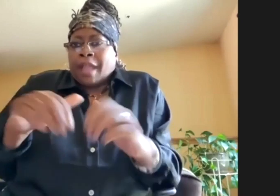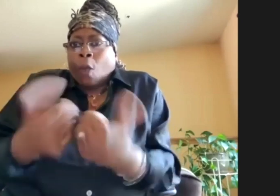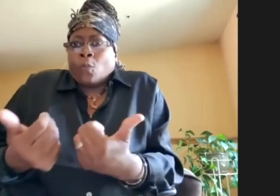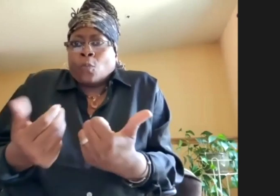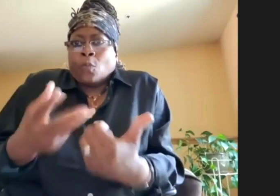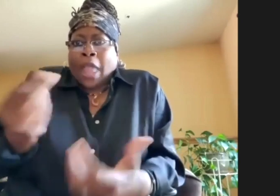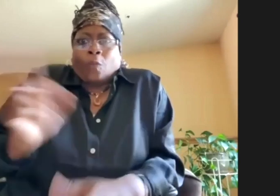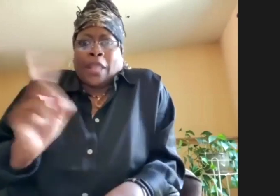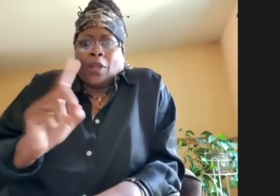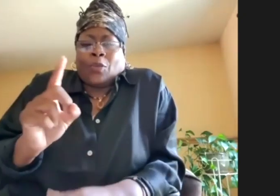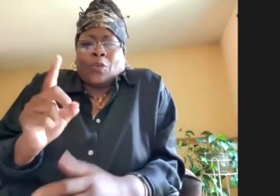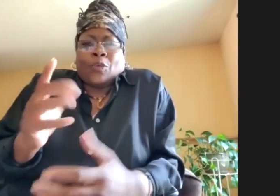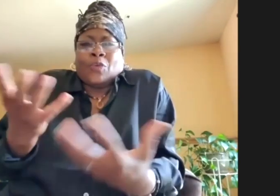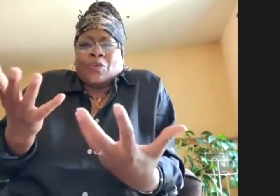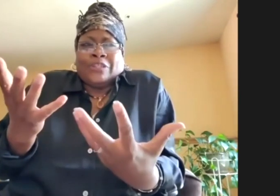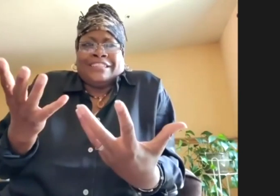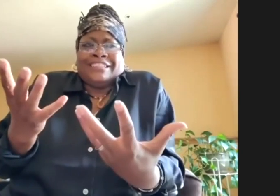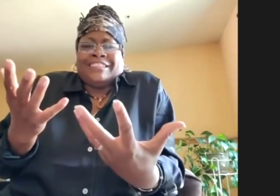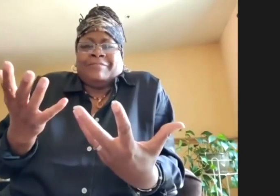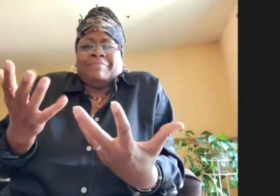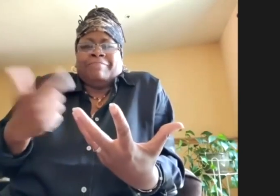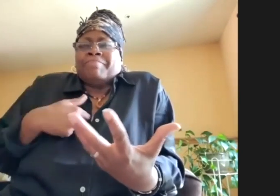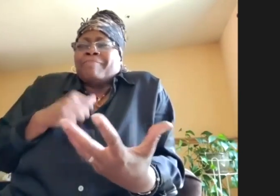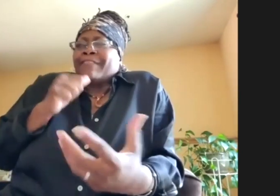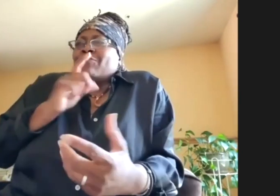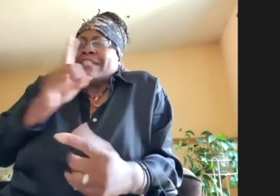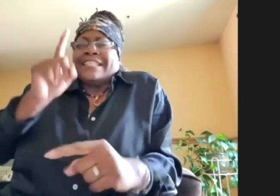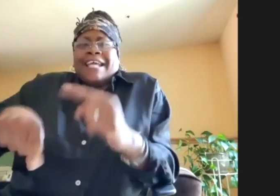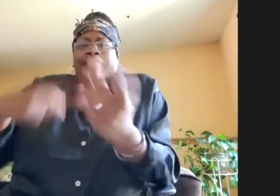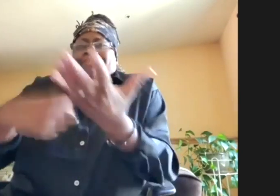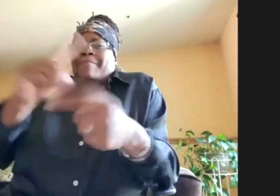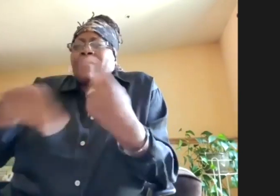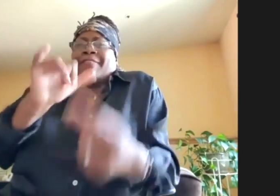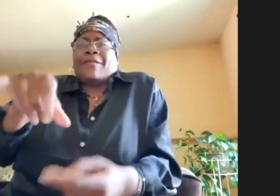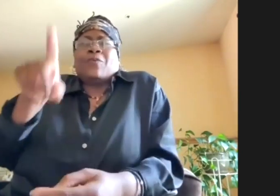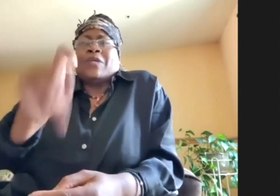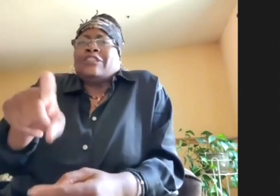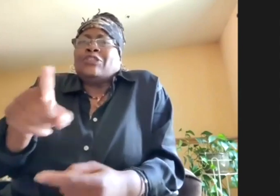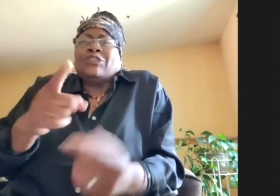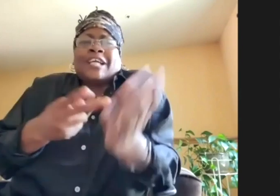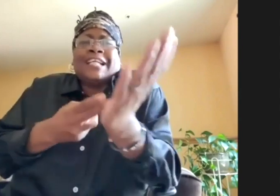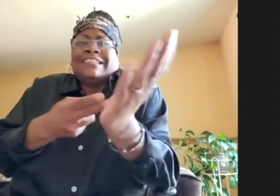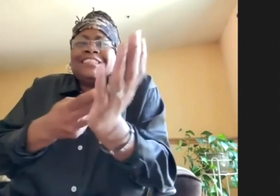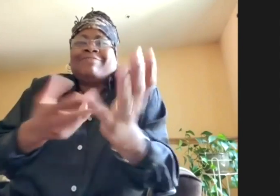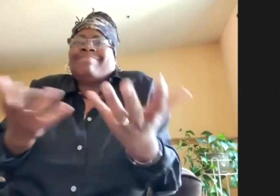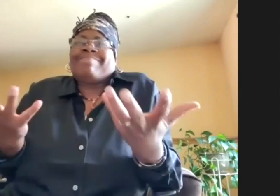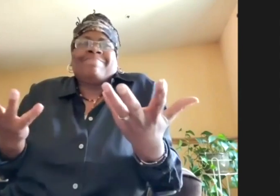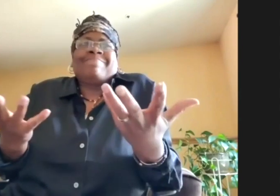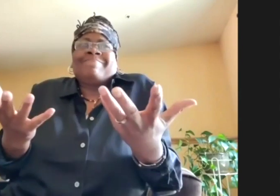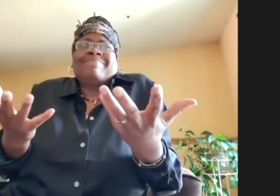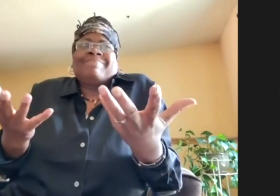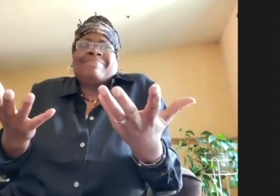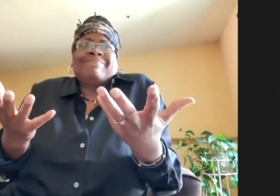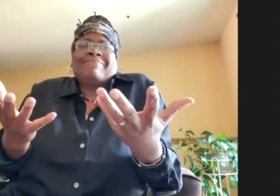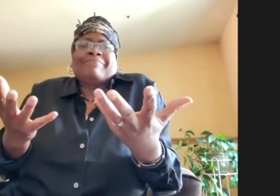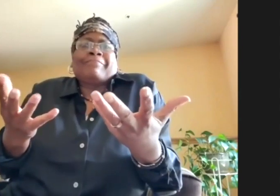all start from there. But how is that going to start? And where will it start? And I really can't talk about this question, to be honest with